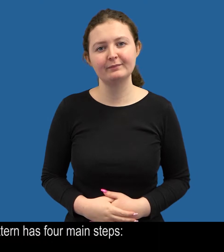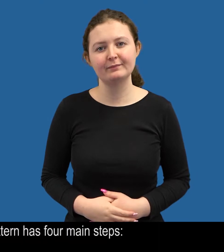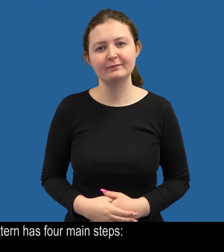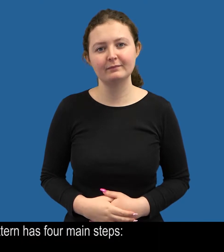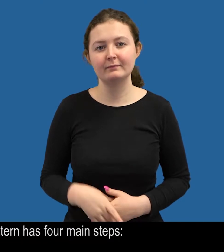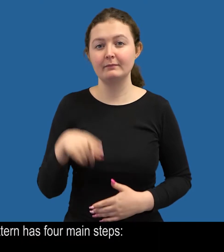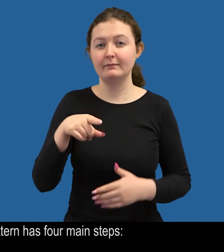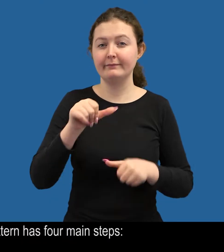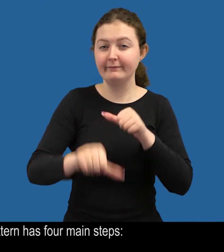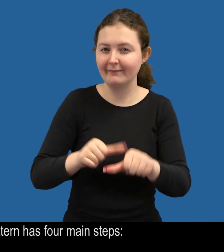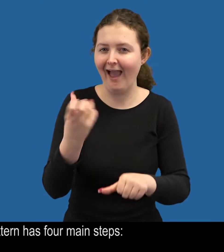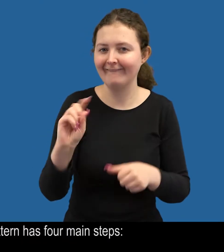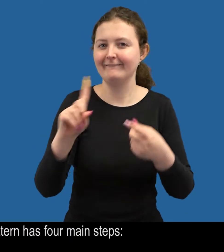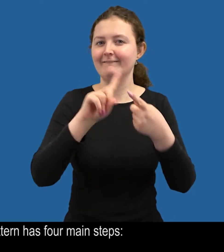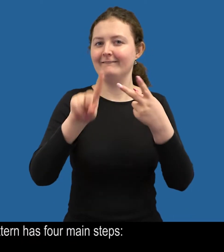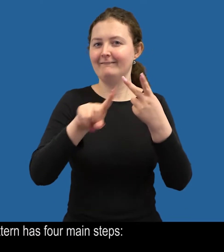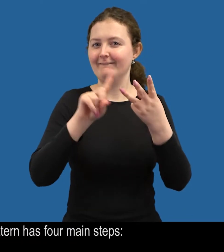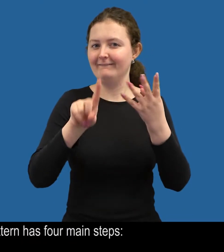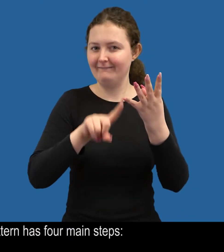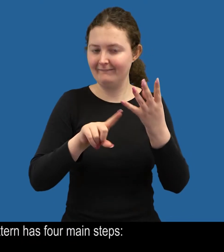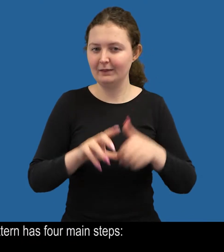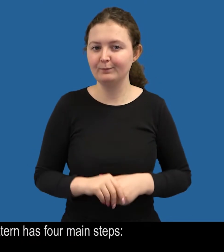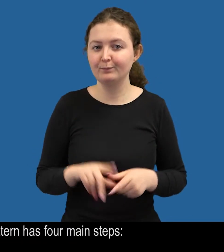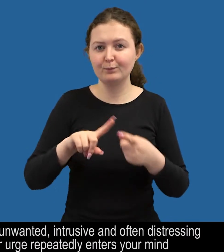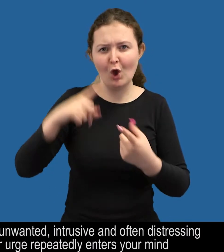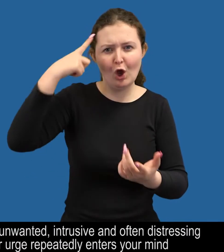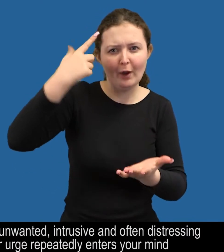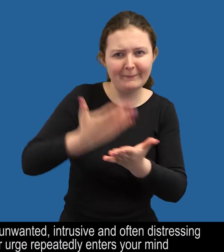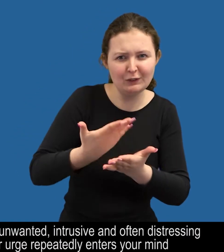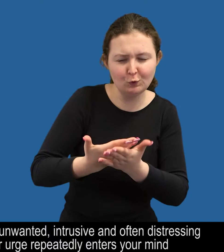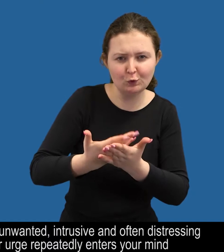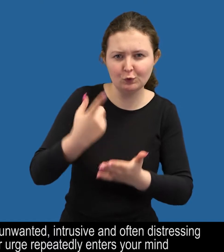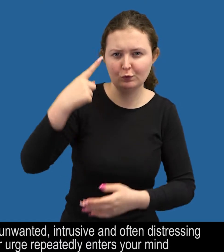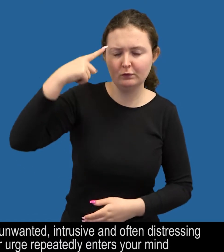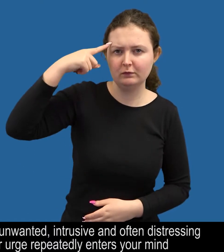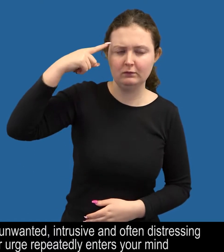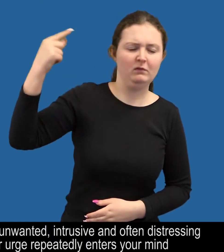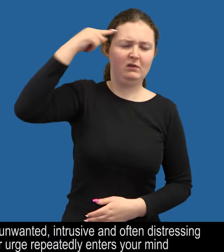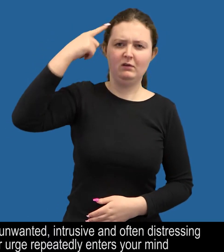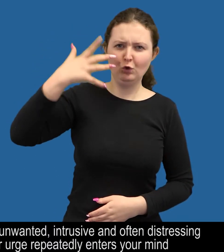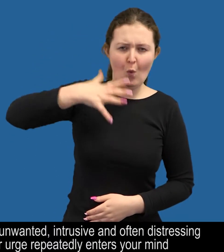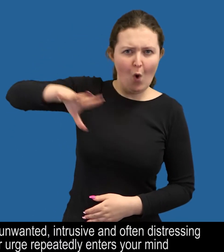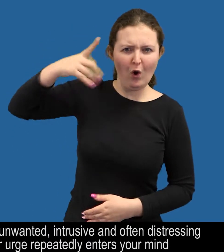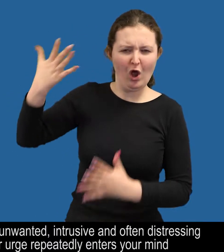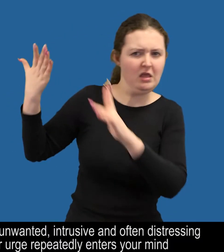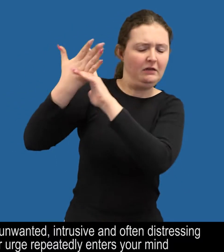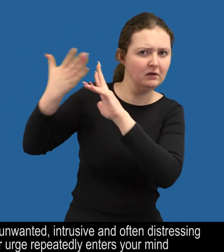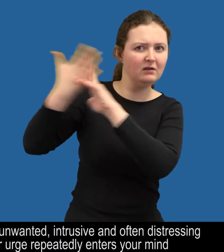behaviour. This pattern has 4 main steps. Obsession, where an unwanted, intrusive,